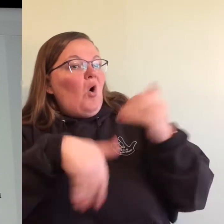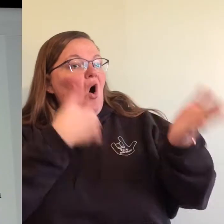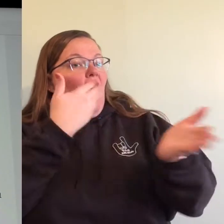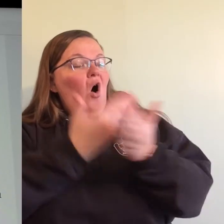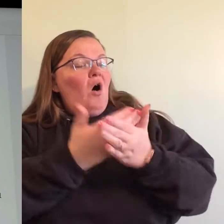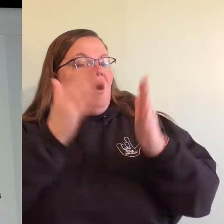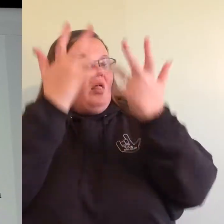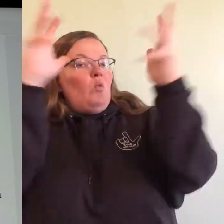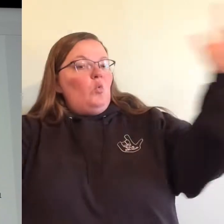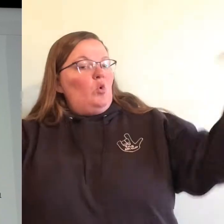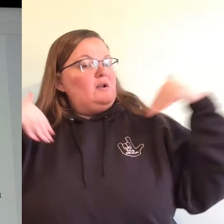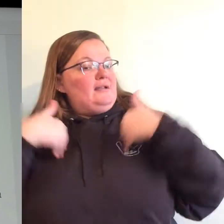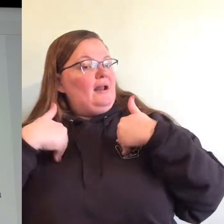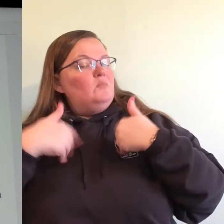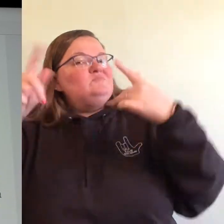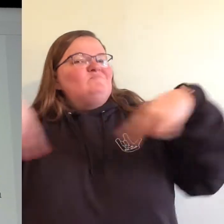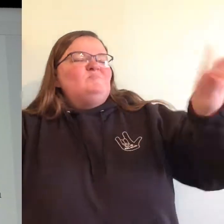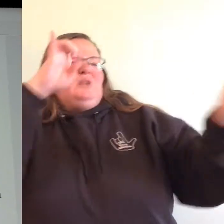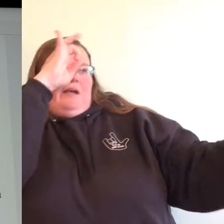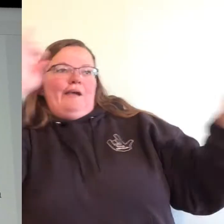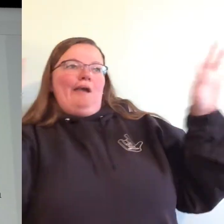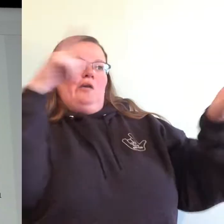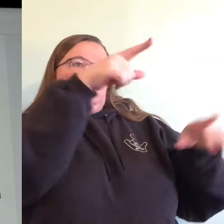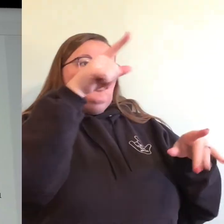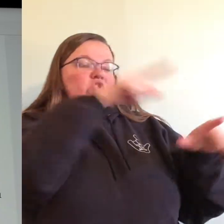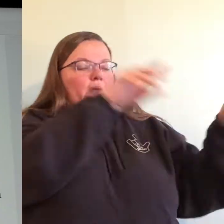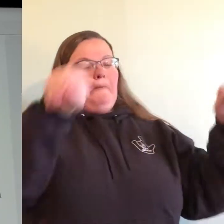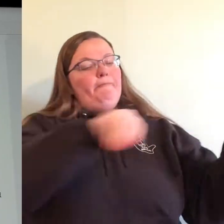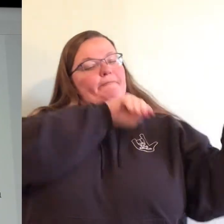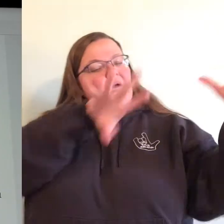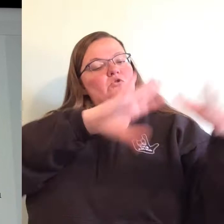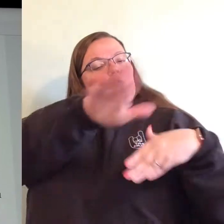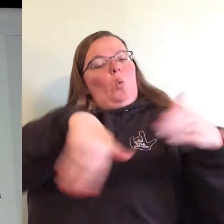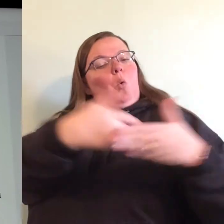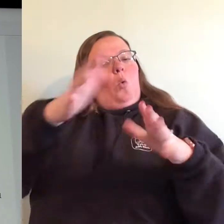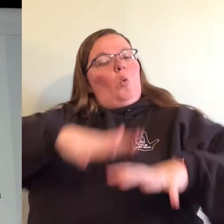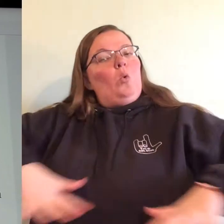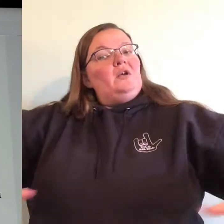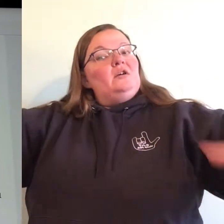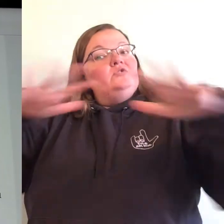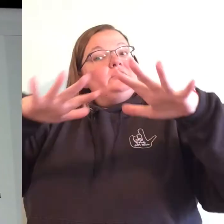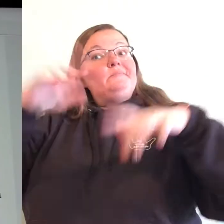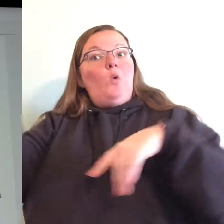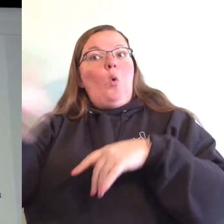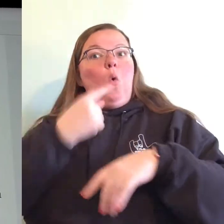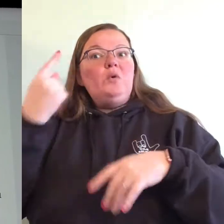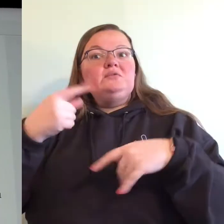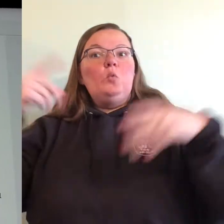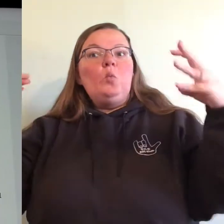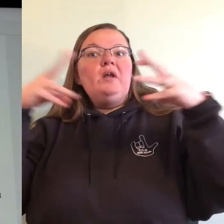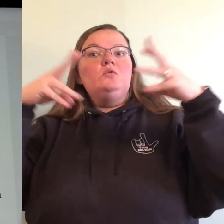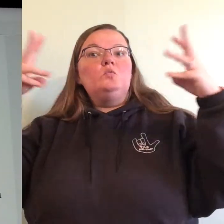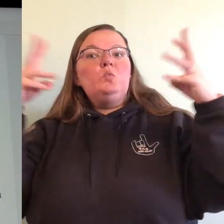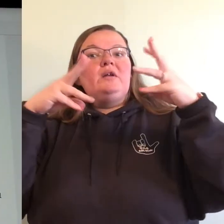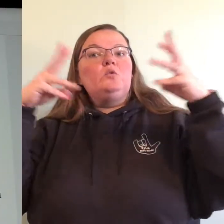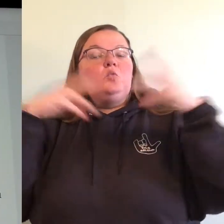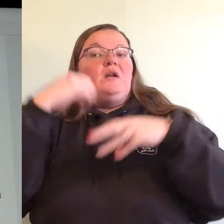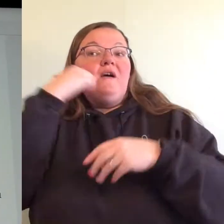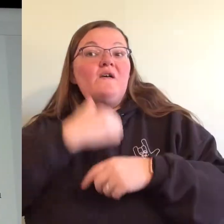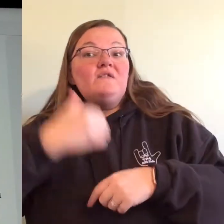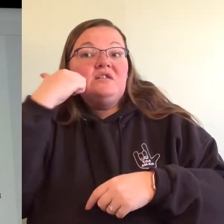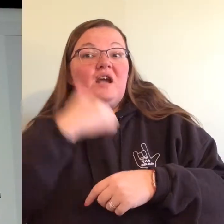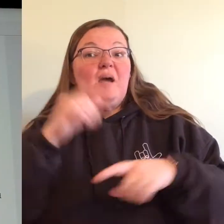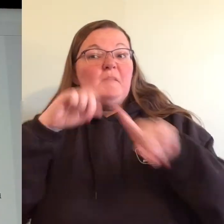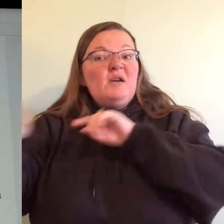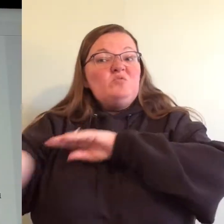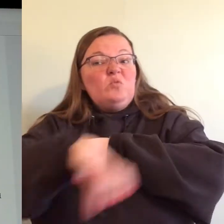the wood people, hate her. She has made an enchantment over the whole country so that it is always winter here and never Christmas." "I wonder if